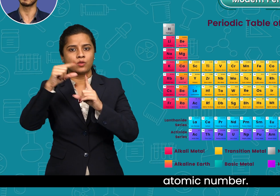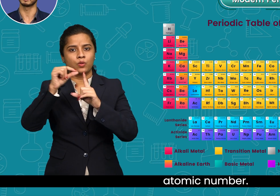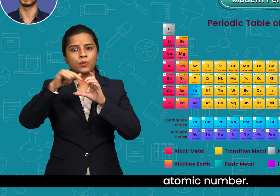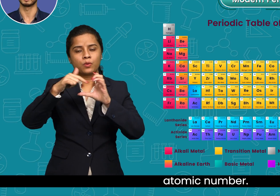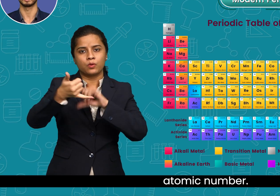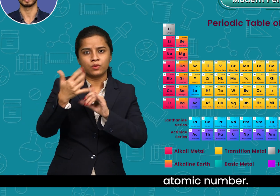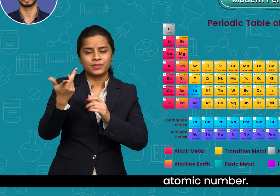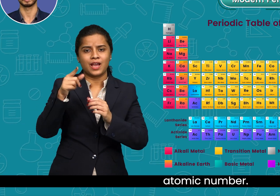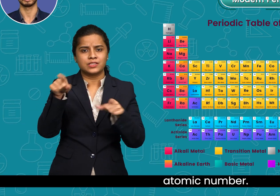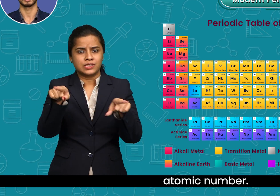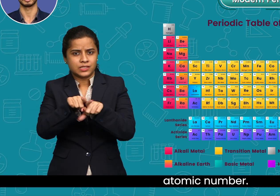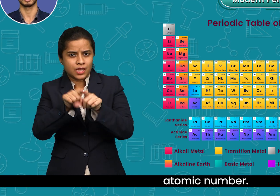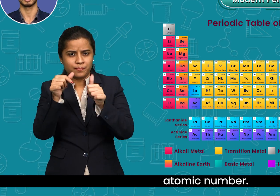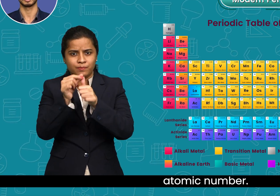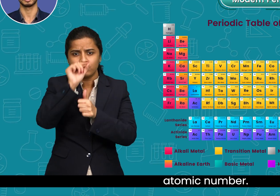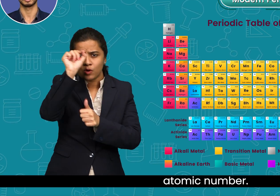atomic number.